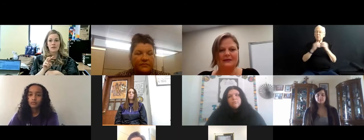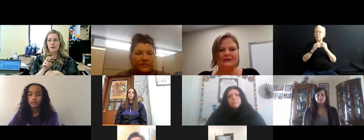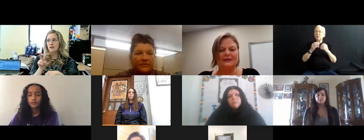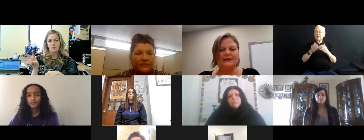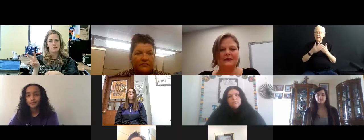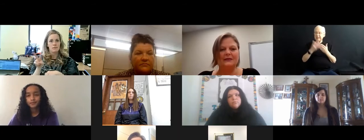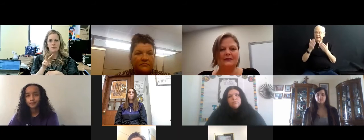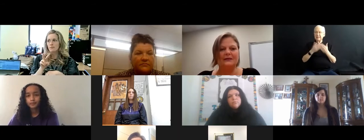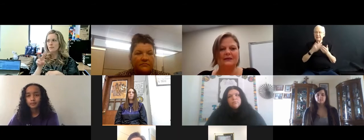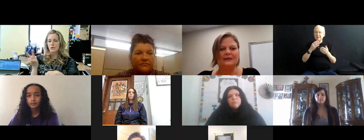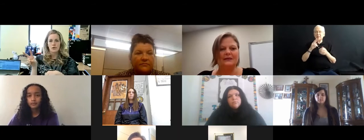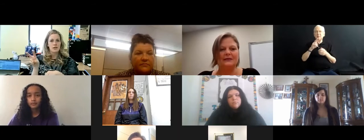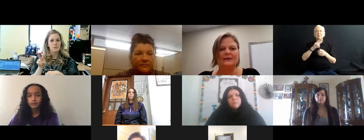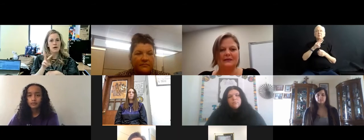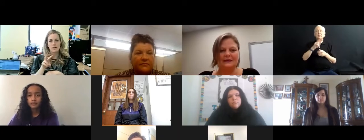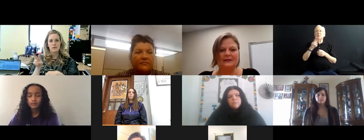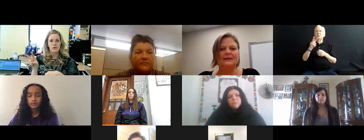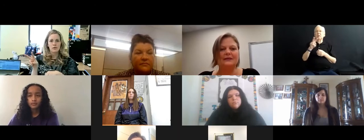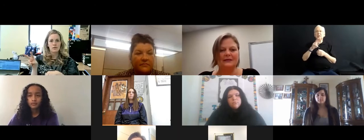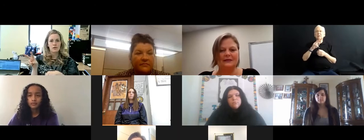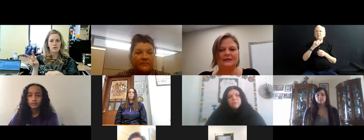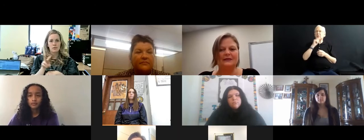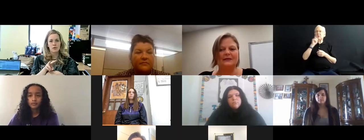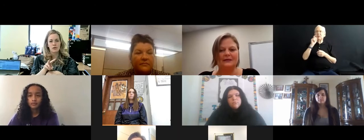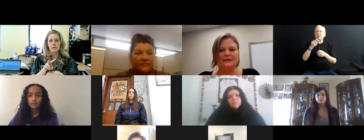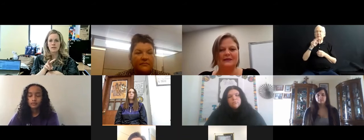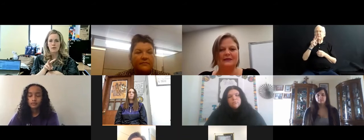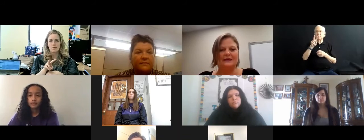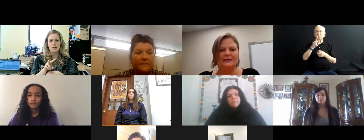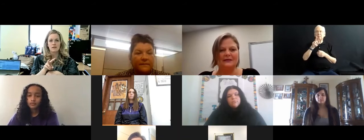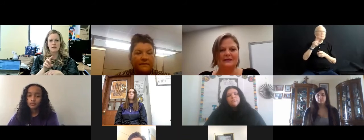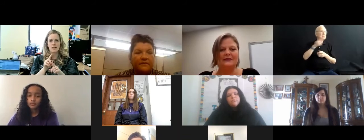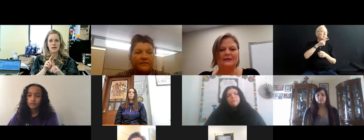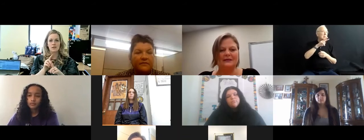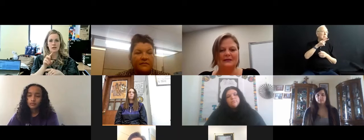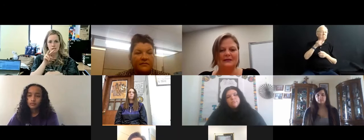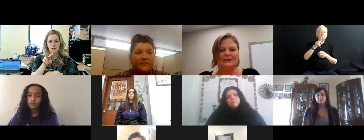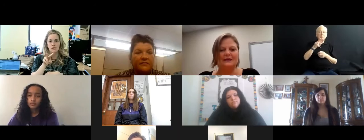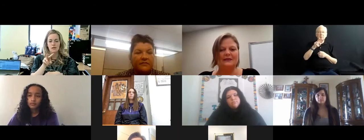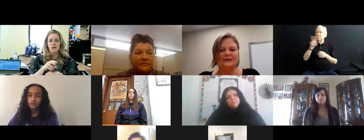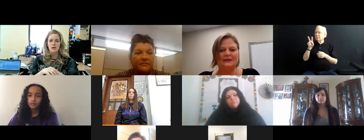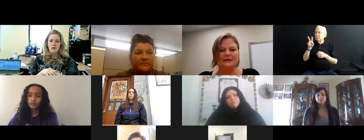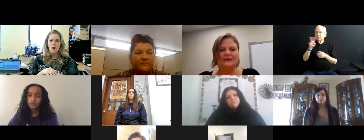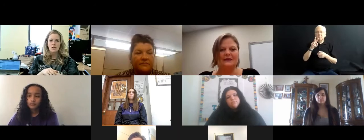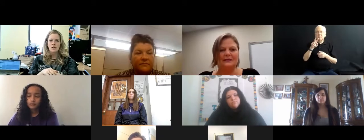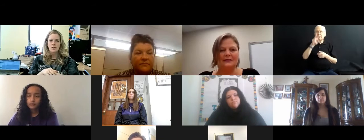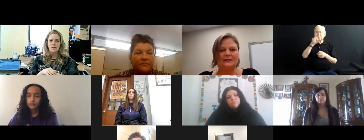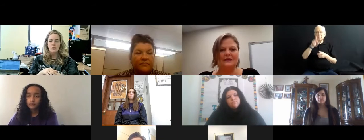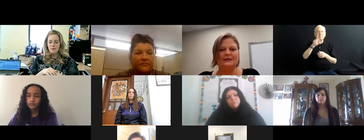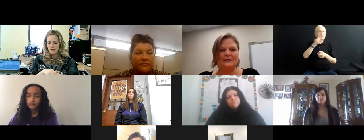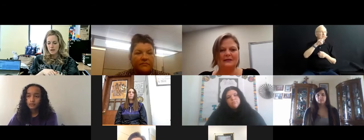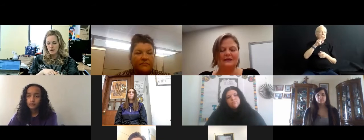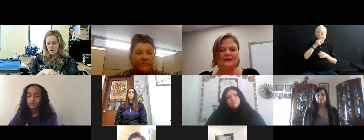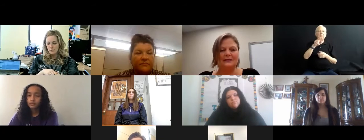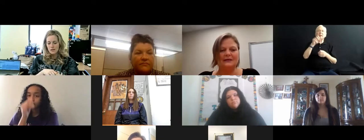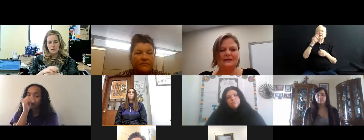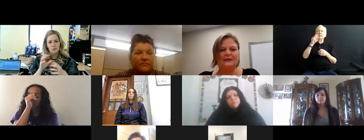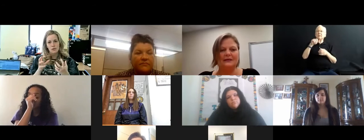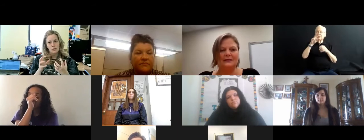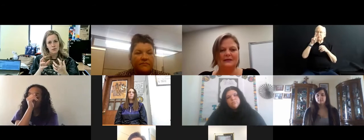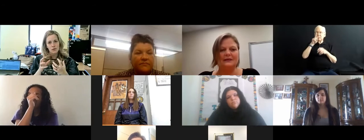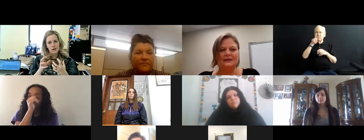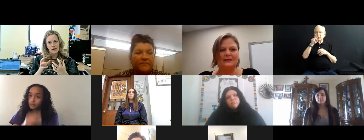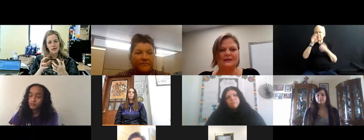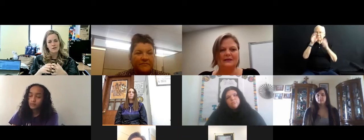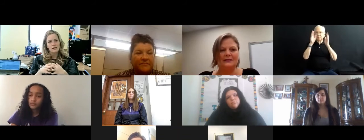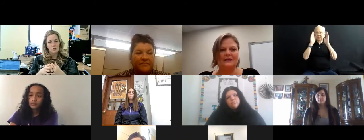they don't have to keep looking back and forth to the interpreter and what's happening on the stage. They can just watch it. And it's a